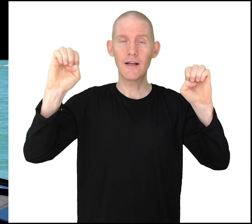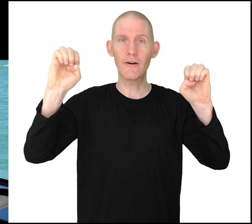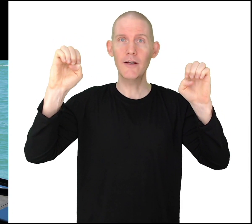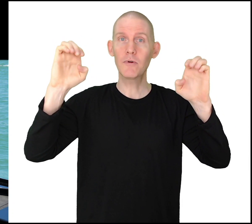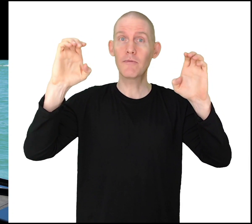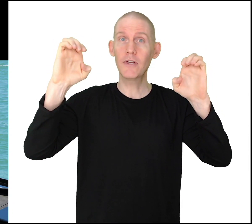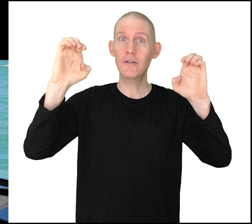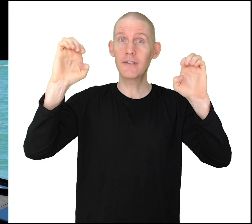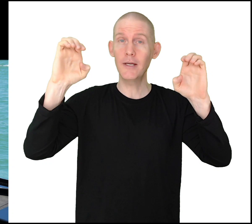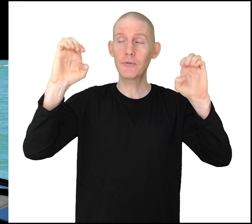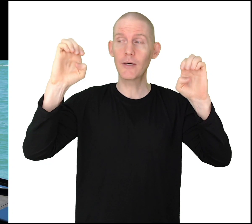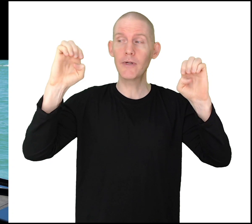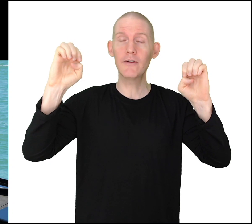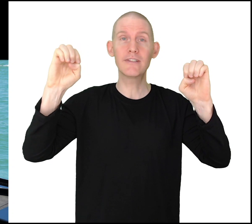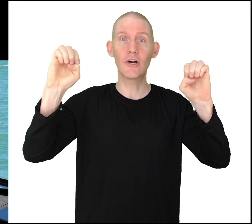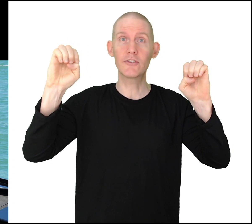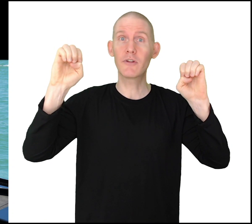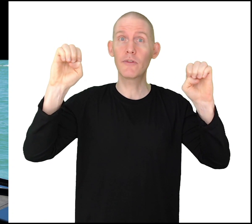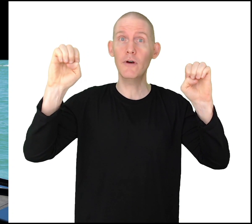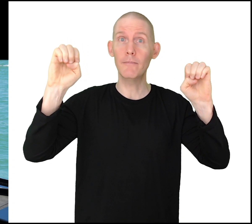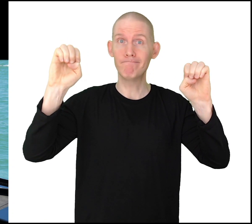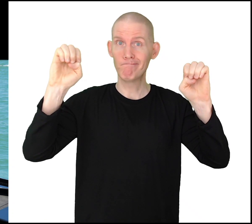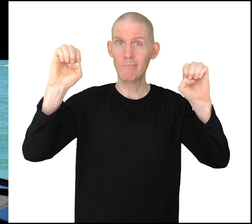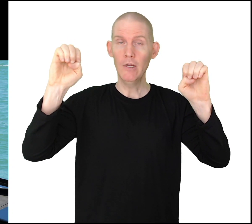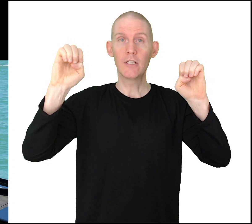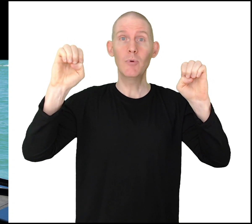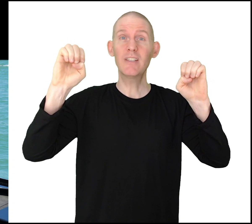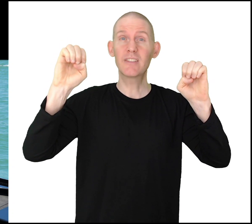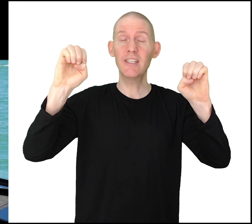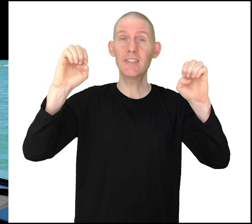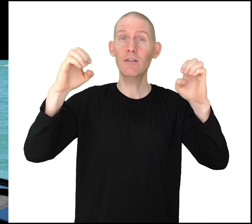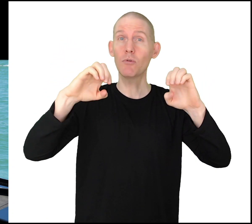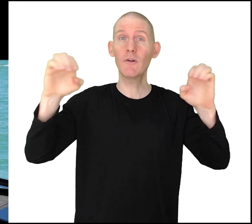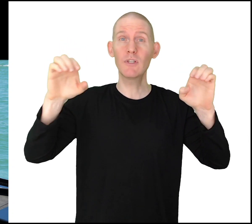right, where the tips come down and touch the thumb. To be consistent throughout this